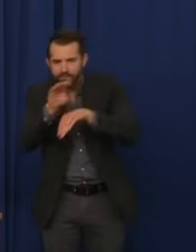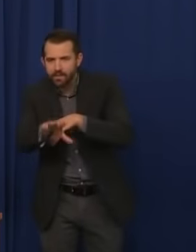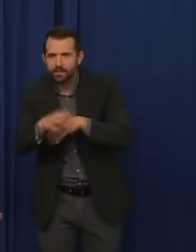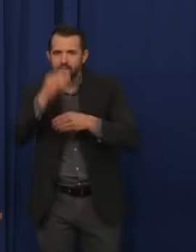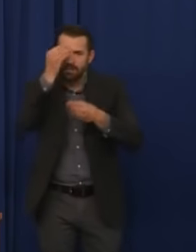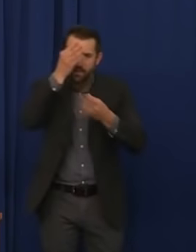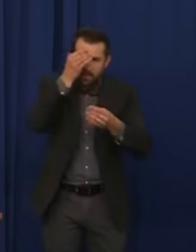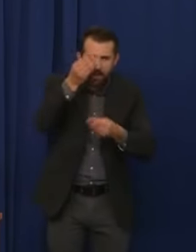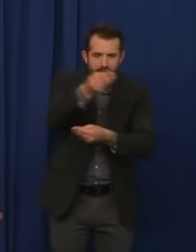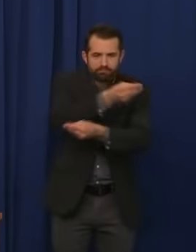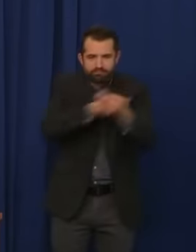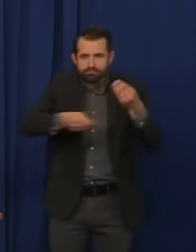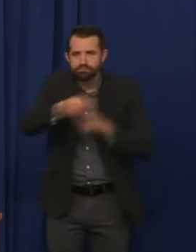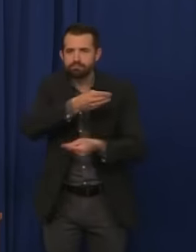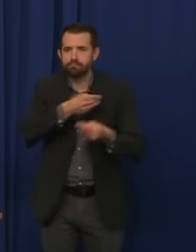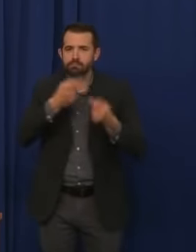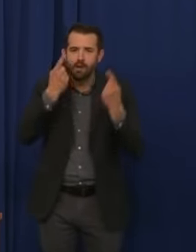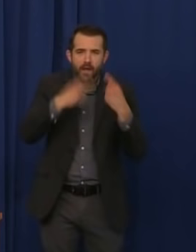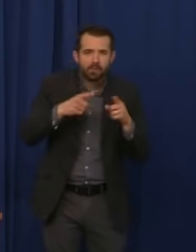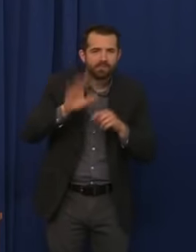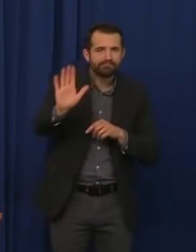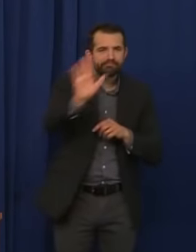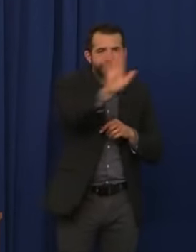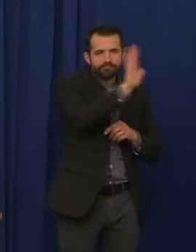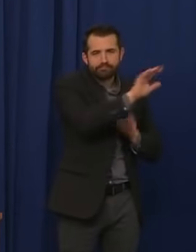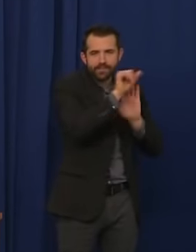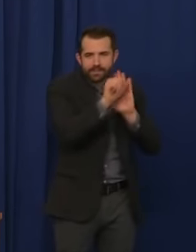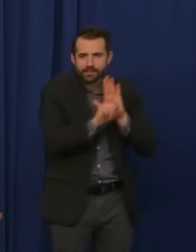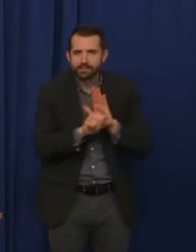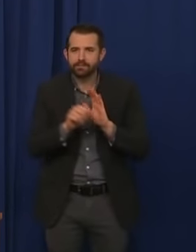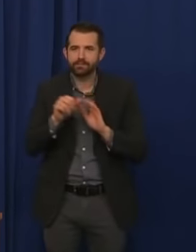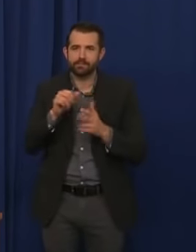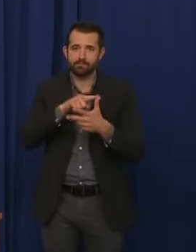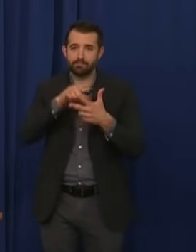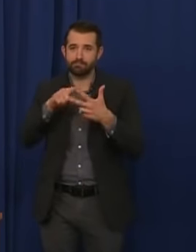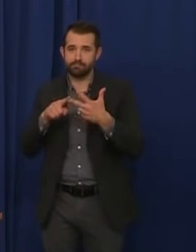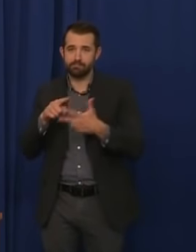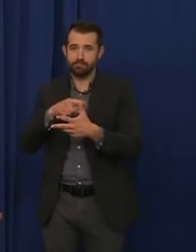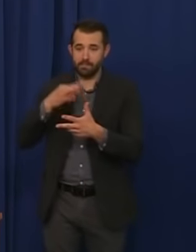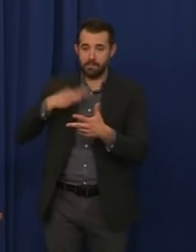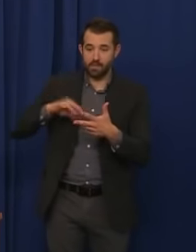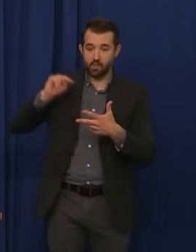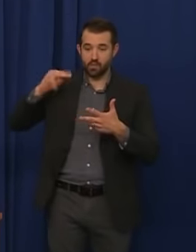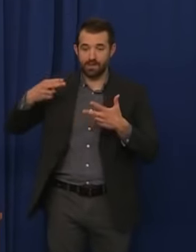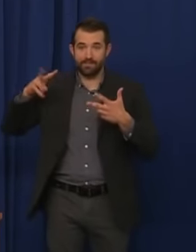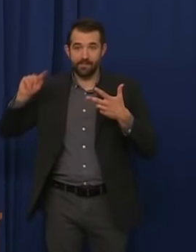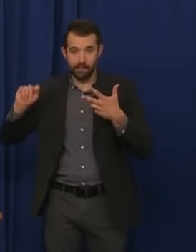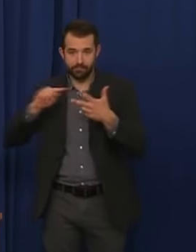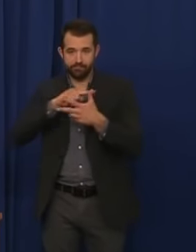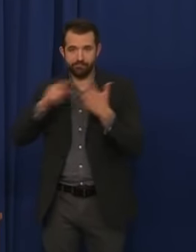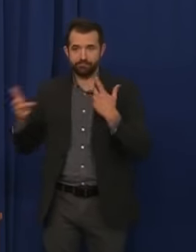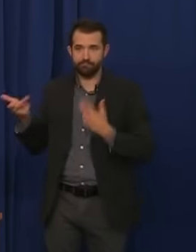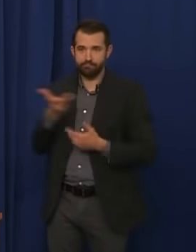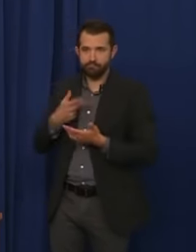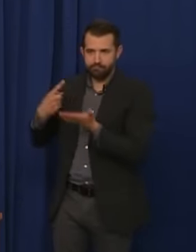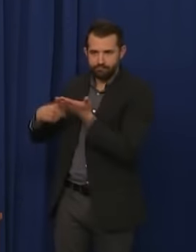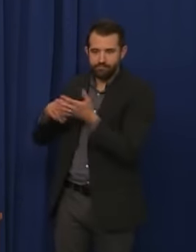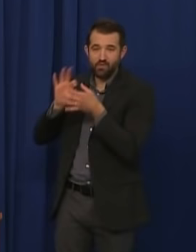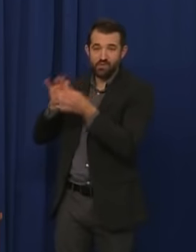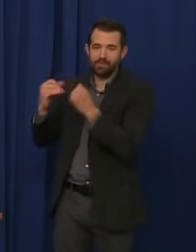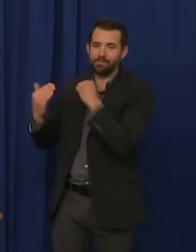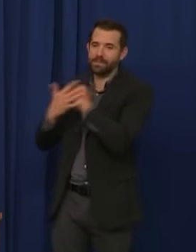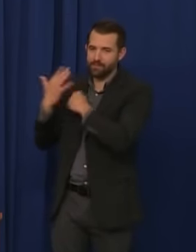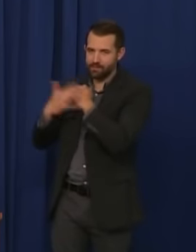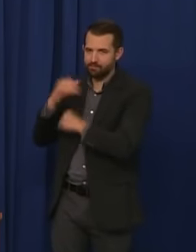our states and our regions. So Governor Scott and Governor Sununu and I have talked about beaches, indeed, and